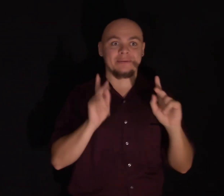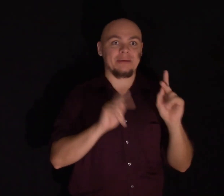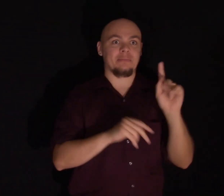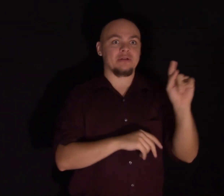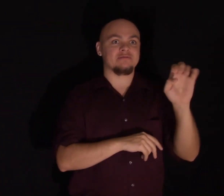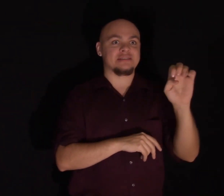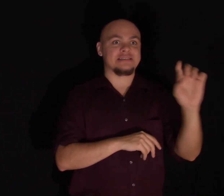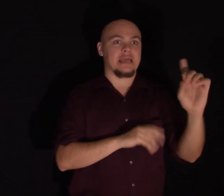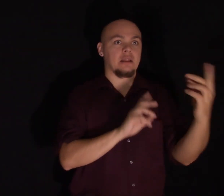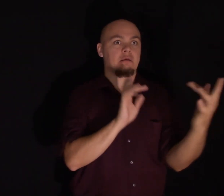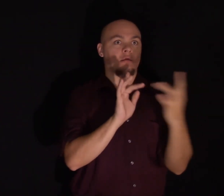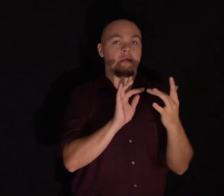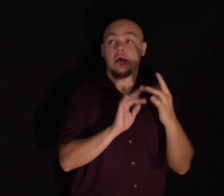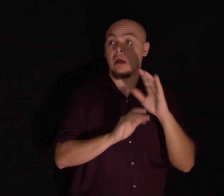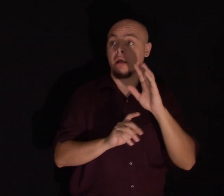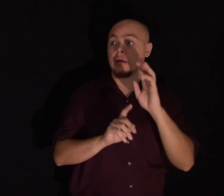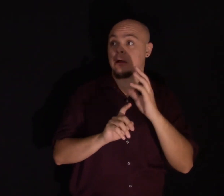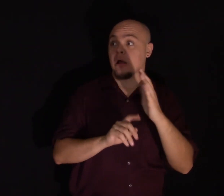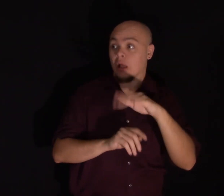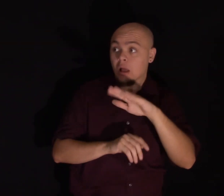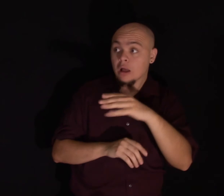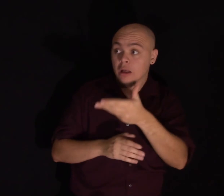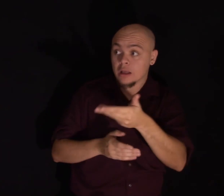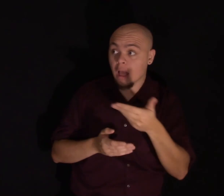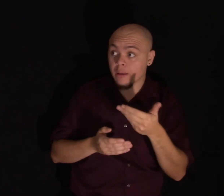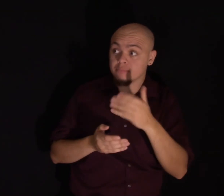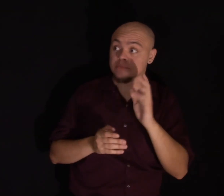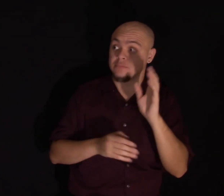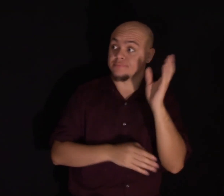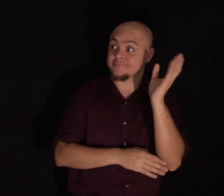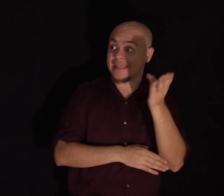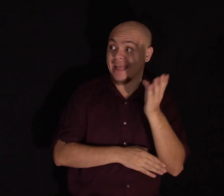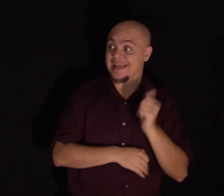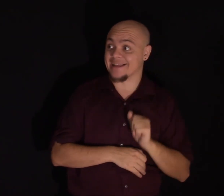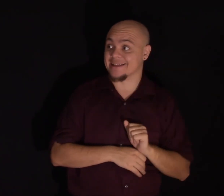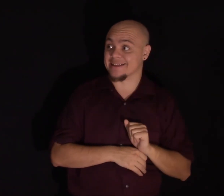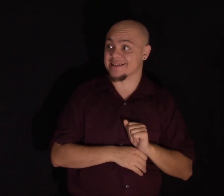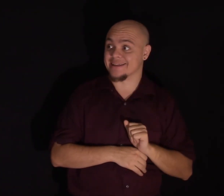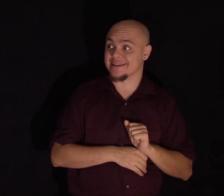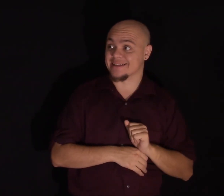reached out to me about six months ago and invited me to do a ted talk